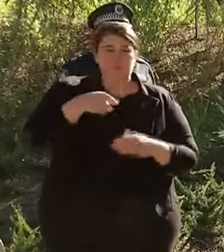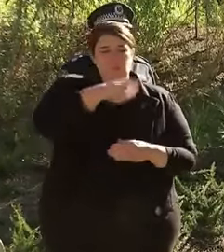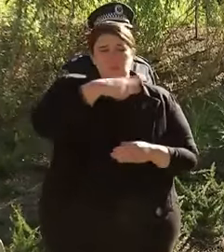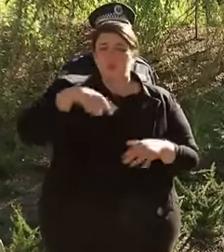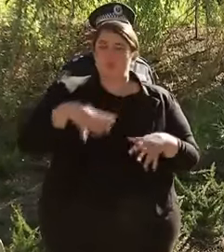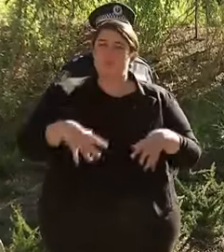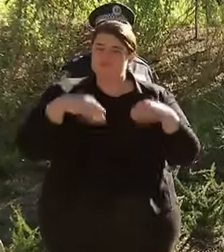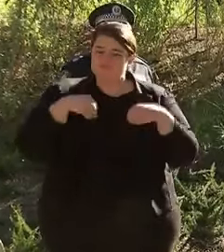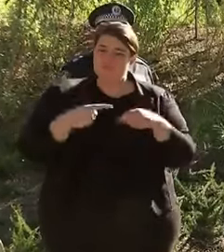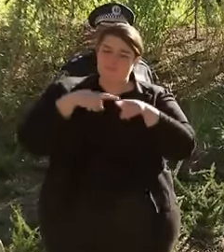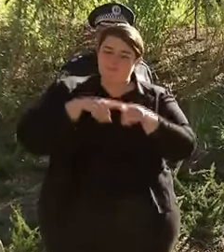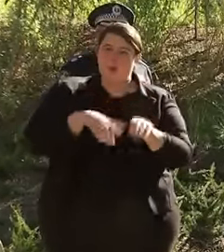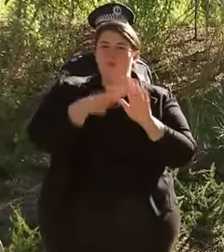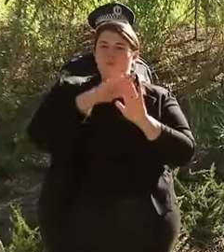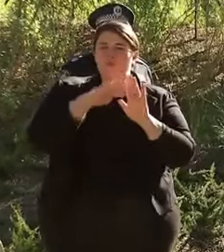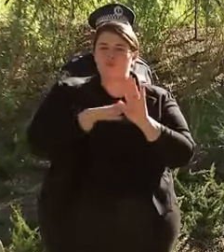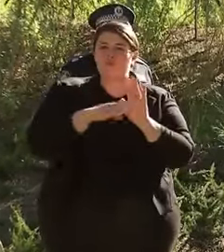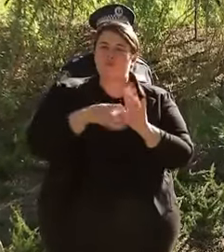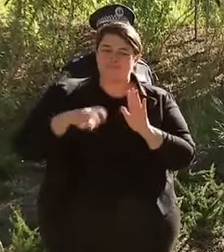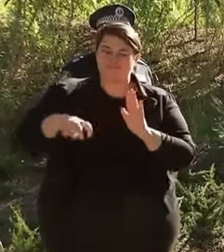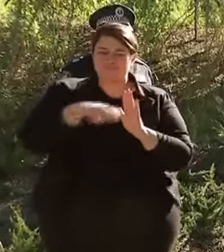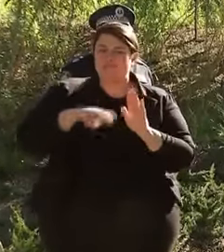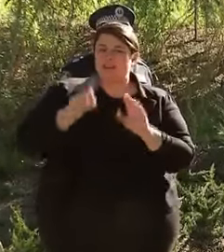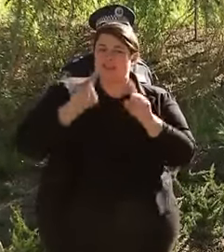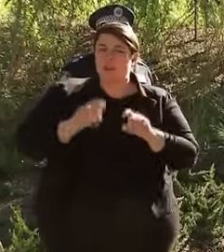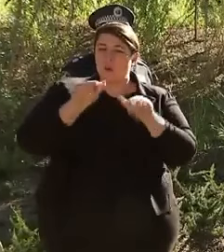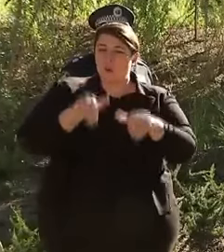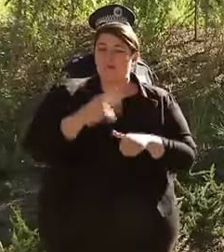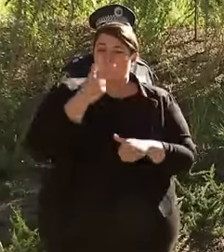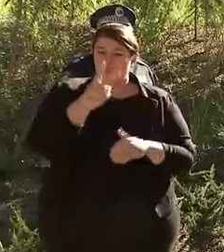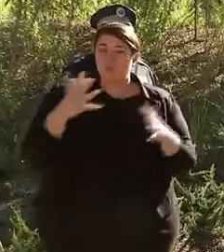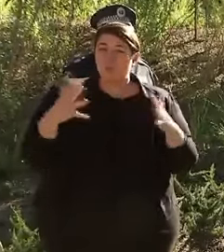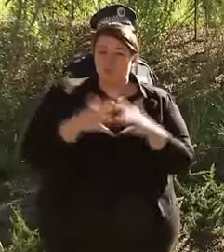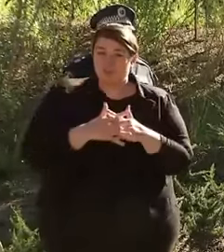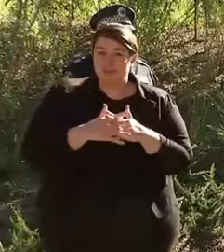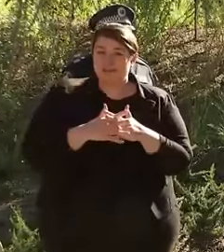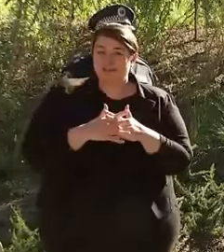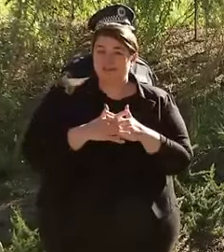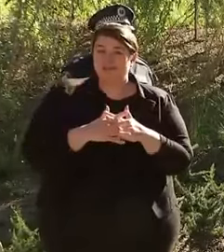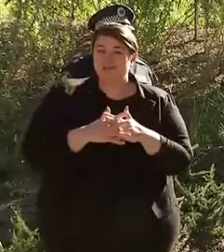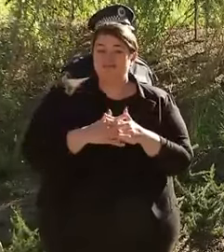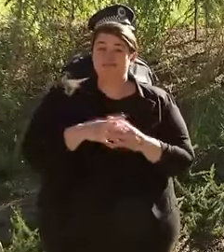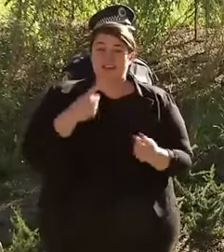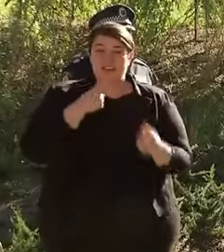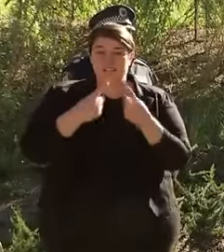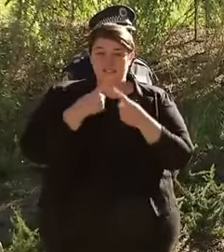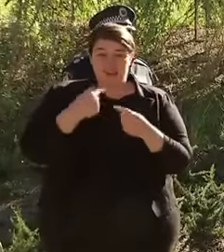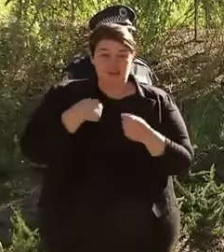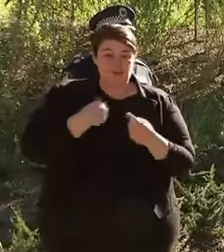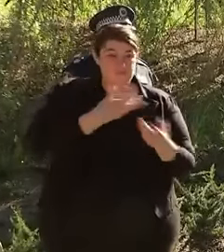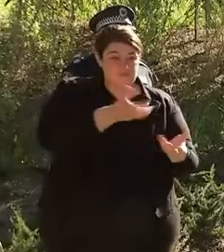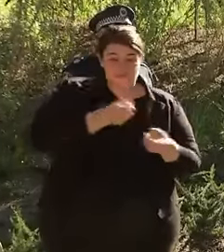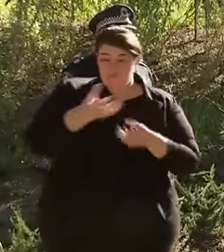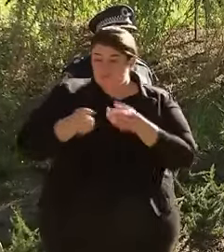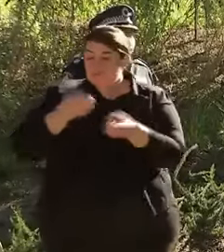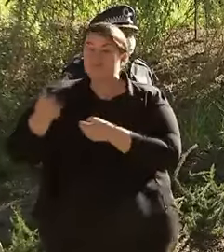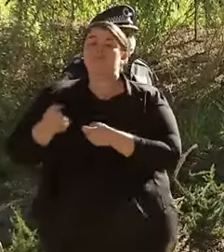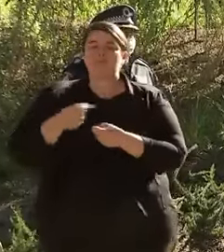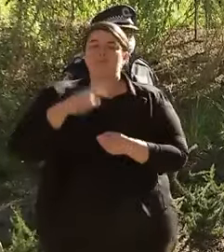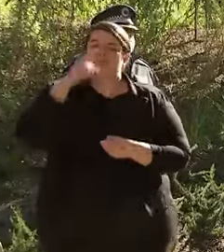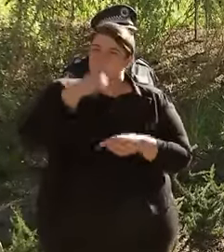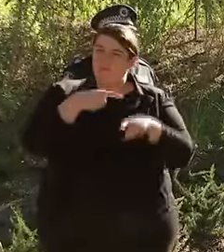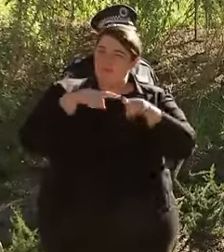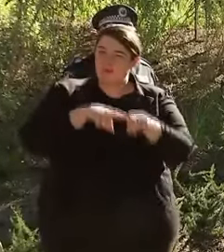relation to the two-week lockdown. The anecdotal evidence we have to date, and Deputy Commissioner Warboys will comment on this, is that people are